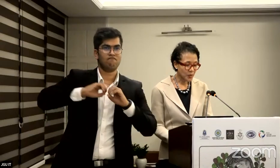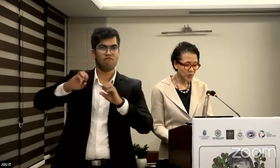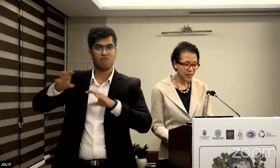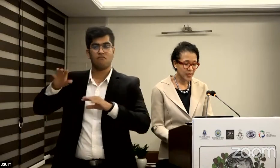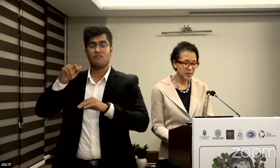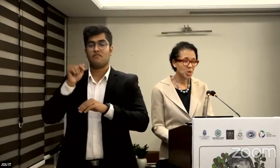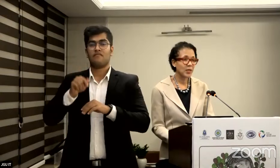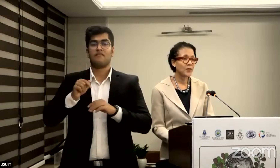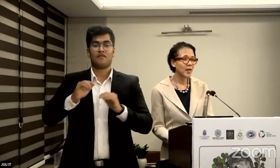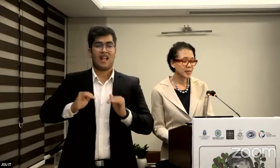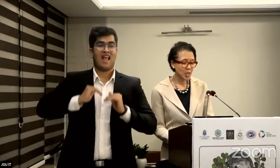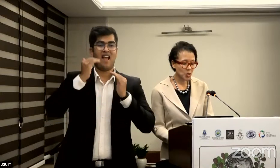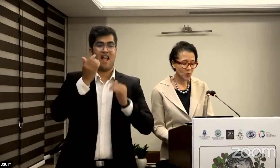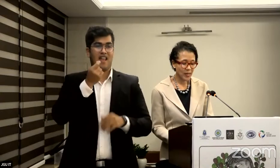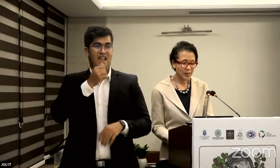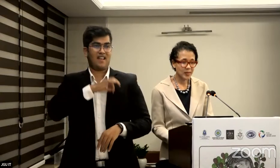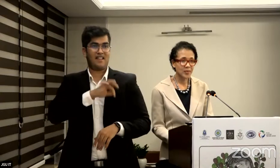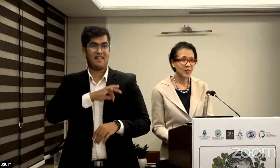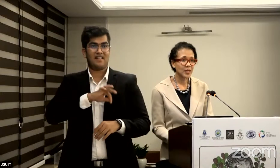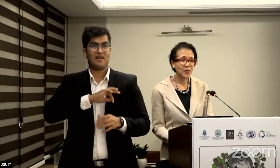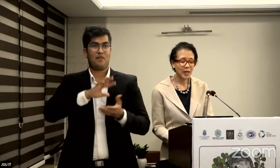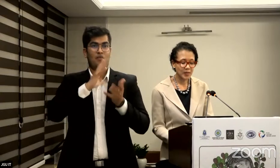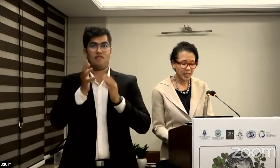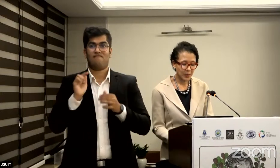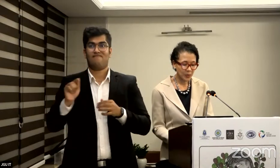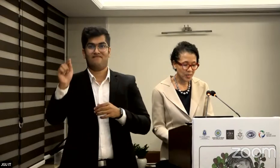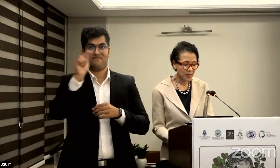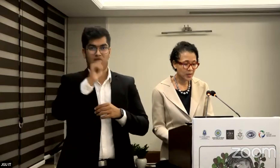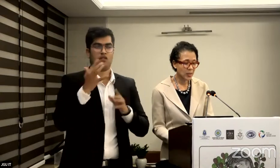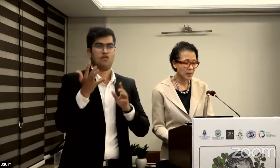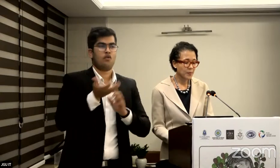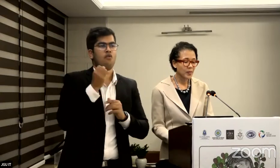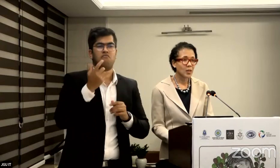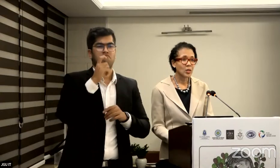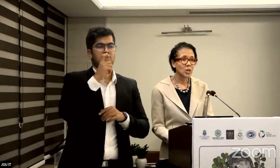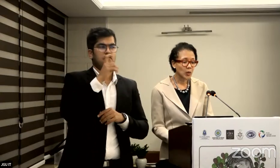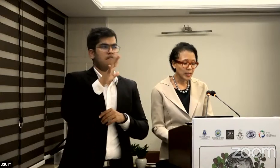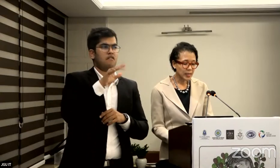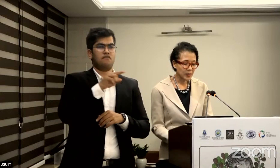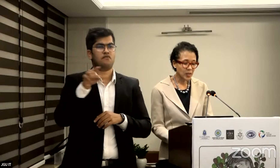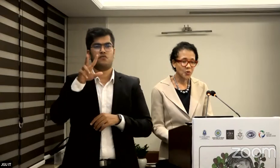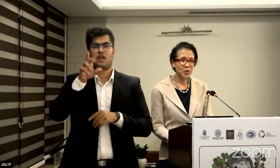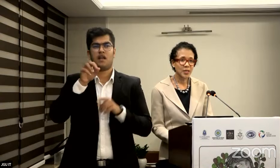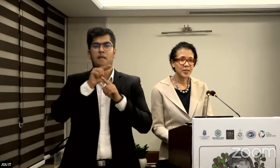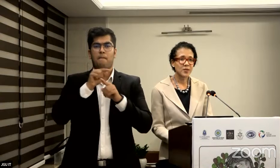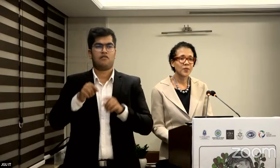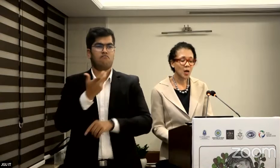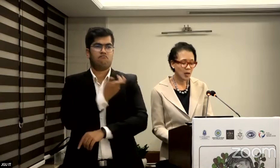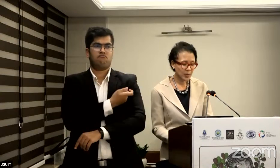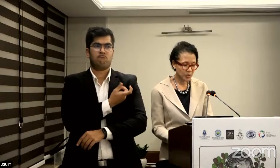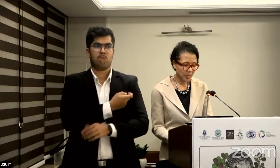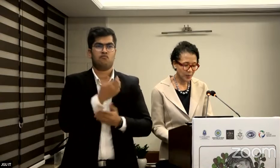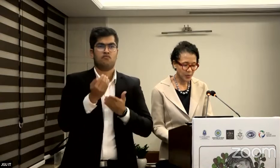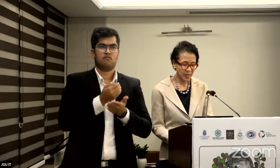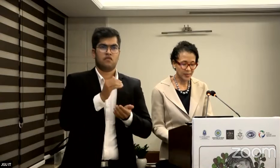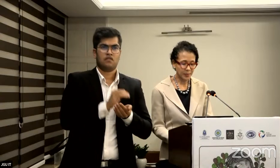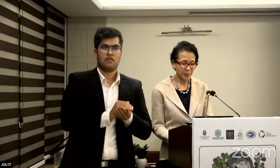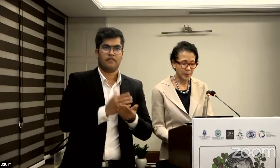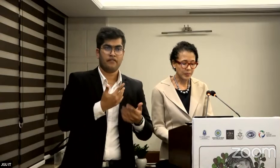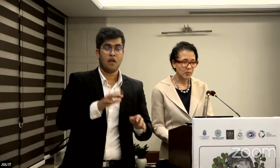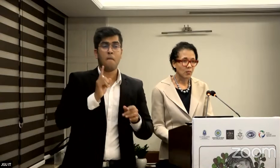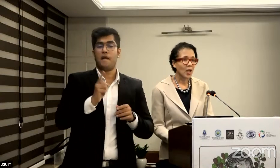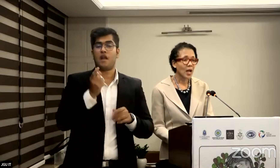high-income countries achieved vaccination rates of 75 to 80%, low-income countries far under